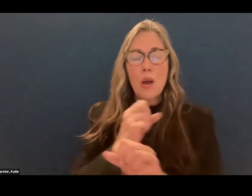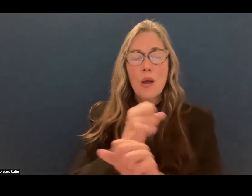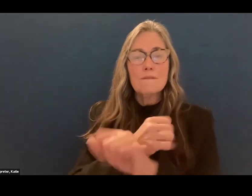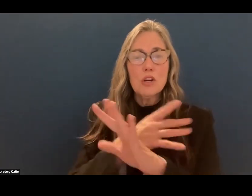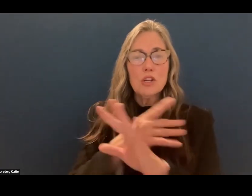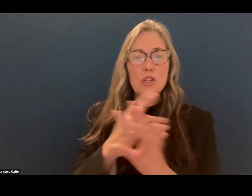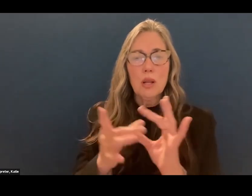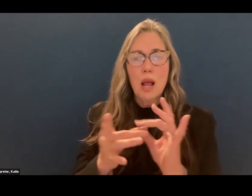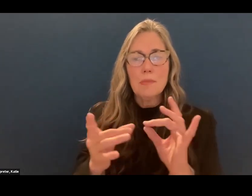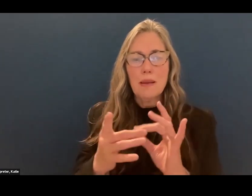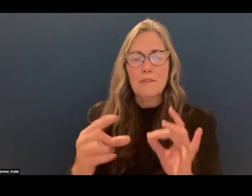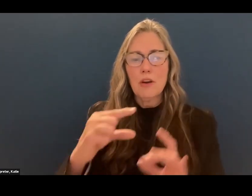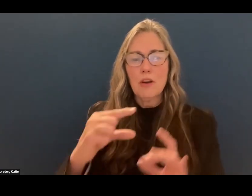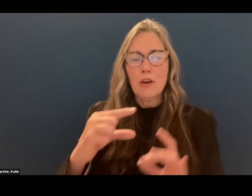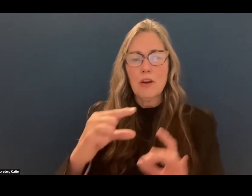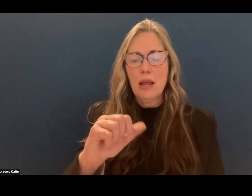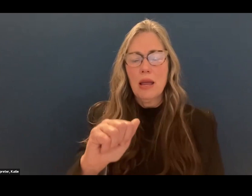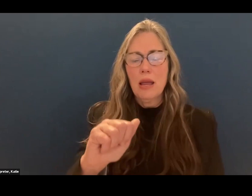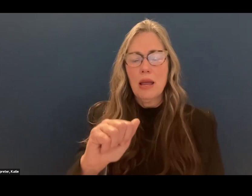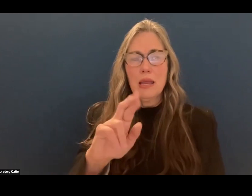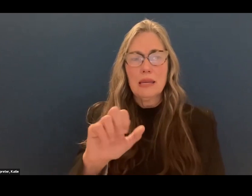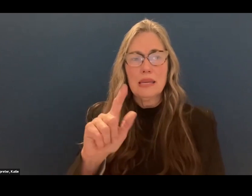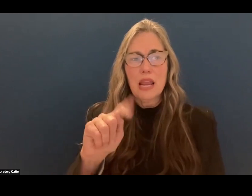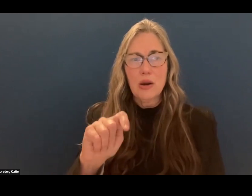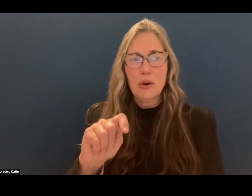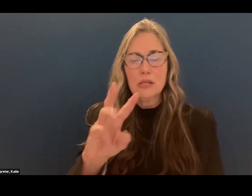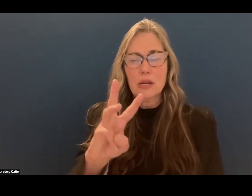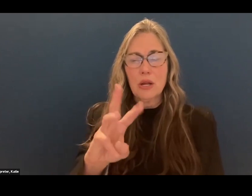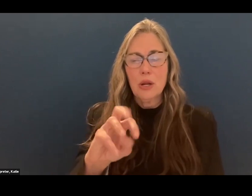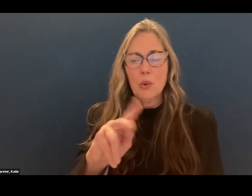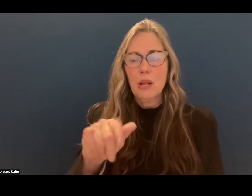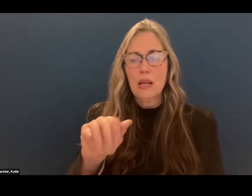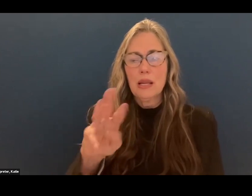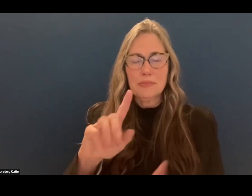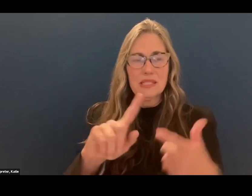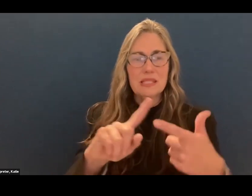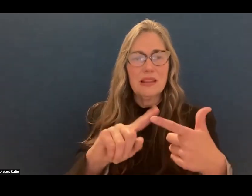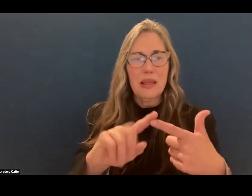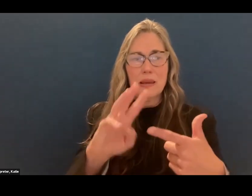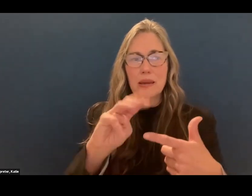for Garrett Williams, followed by virtual public comment from Matt Richardson.